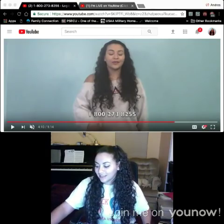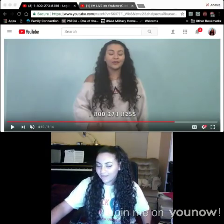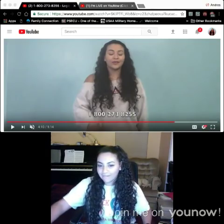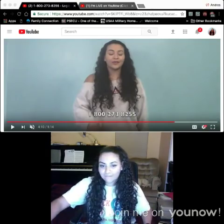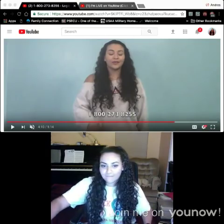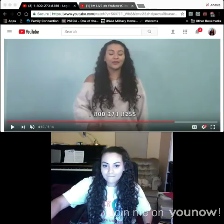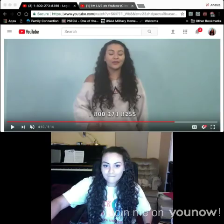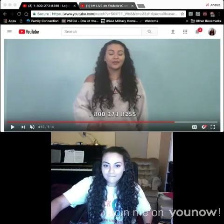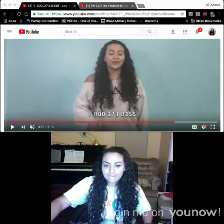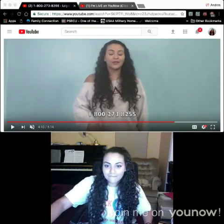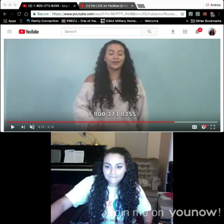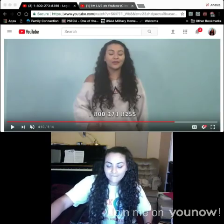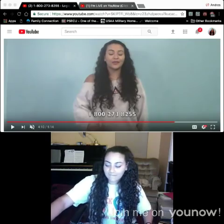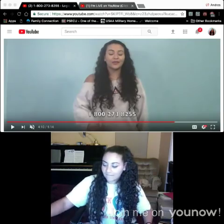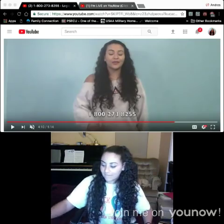I